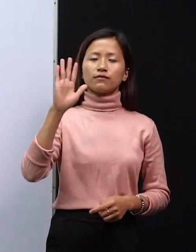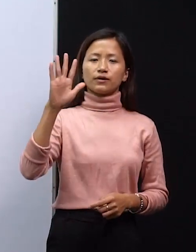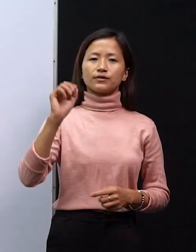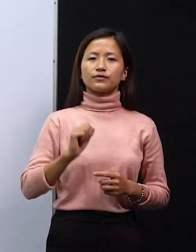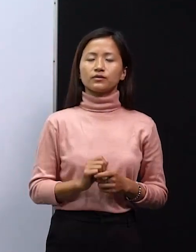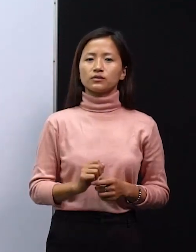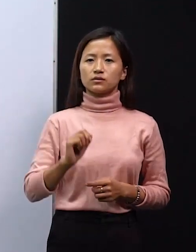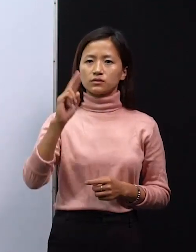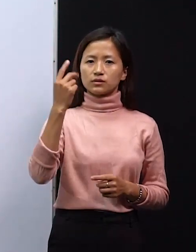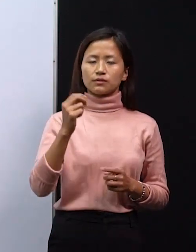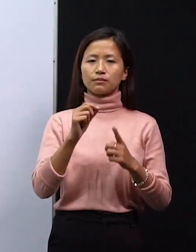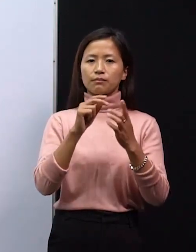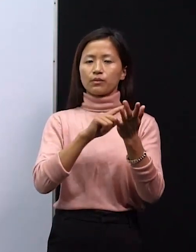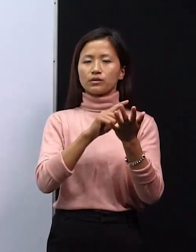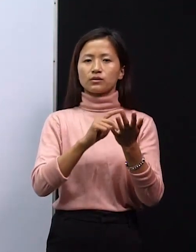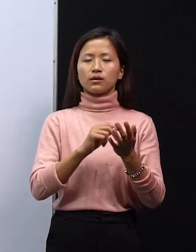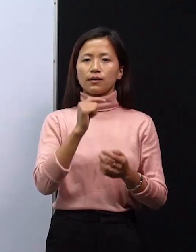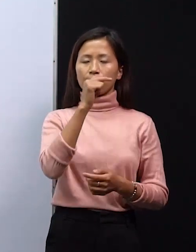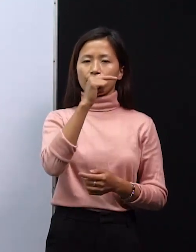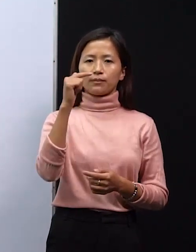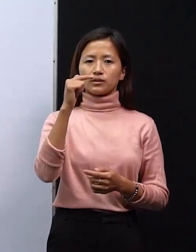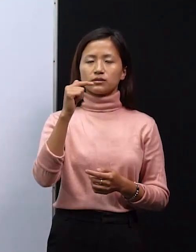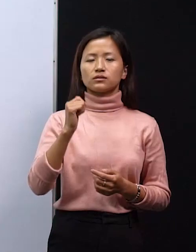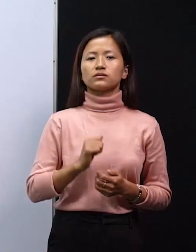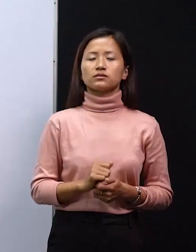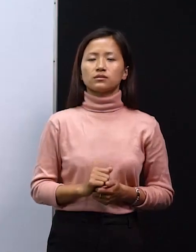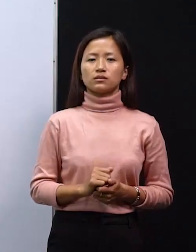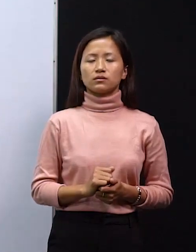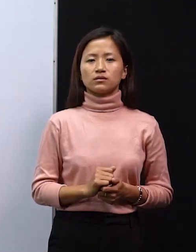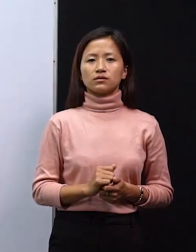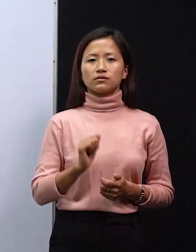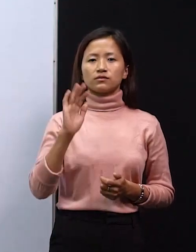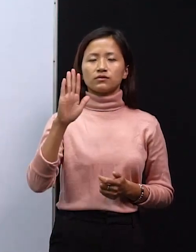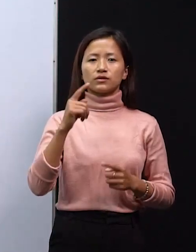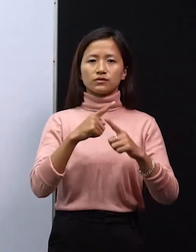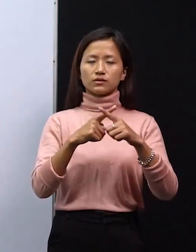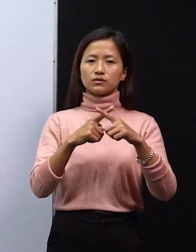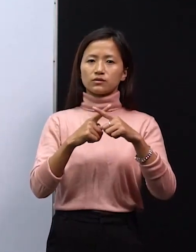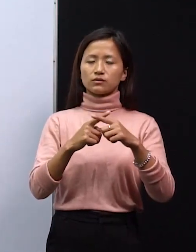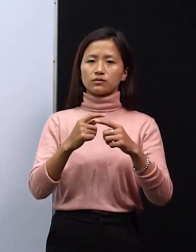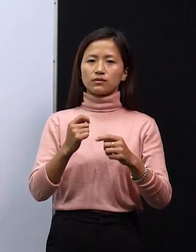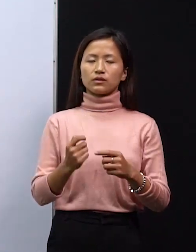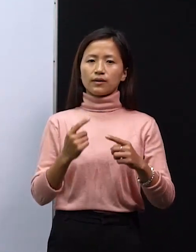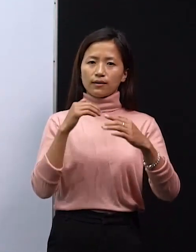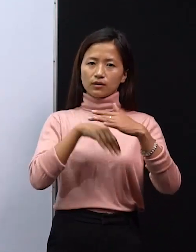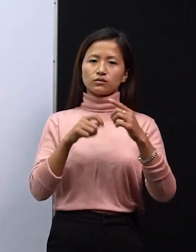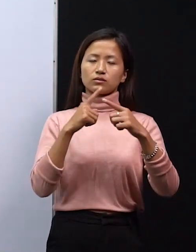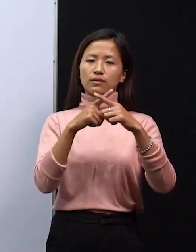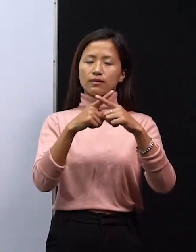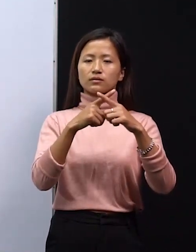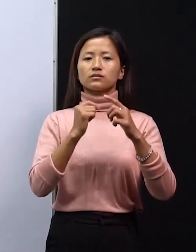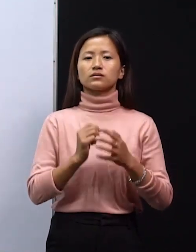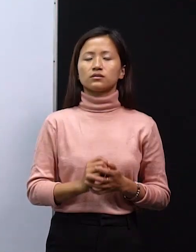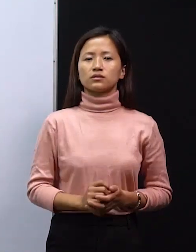Now for the second part, minus, because there is a minus here, 5 into x,